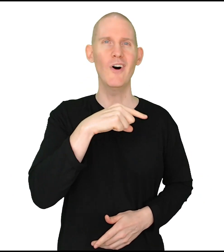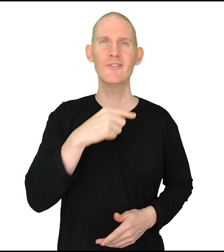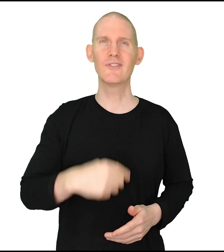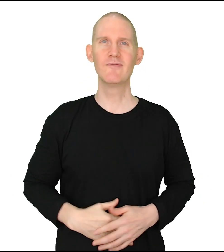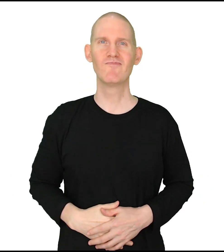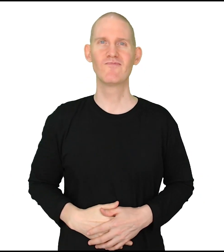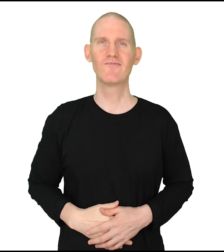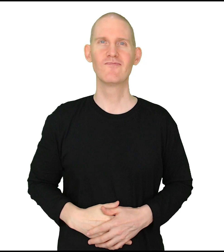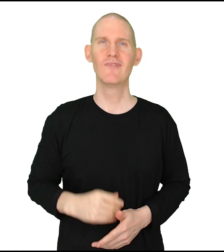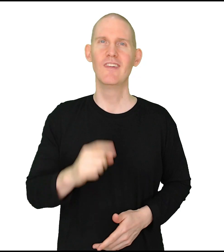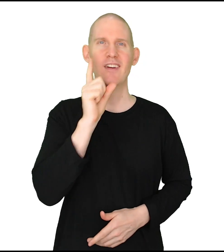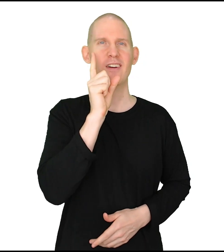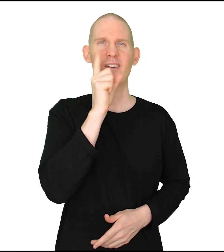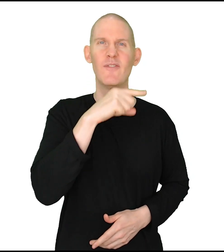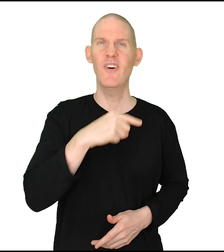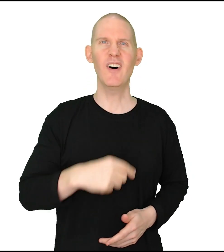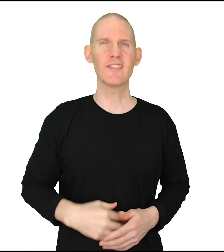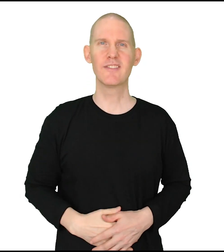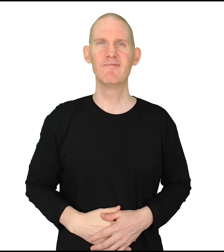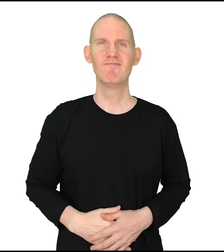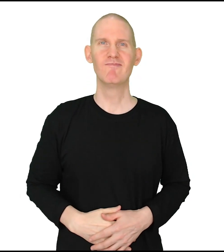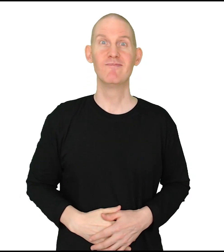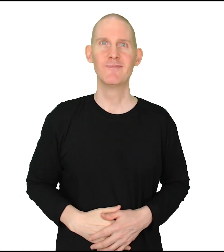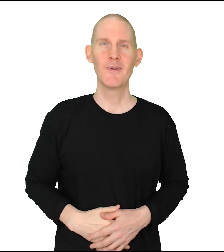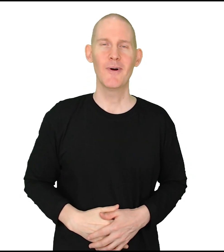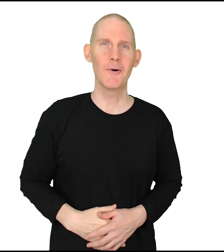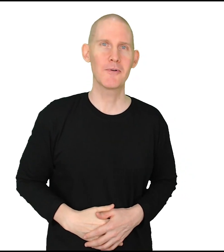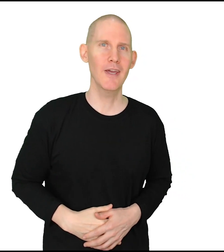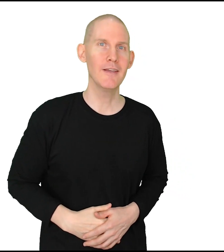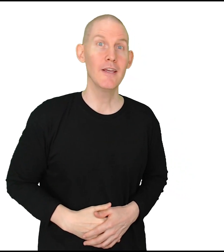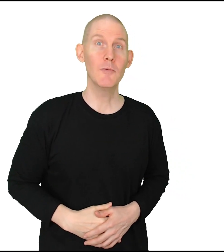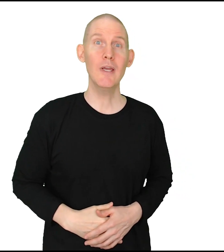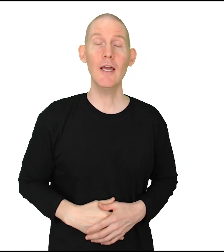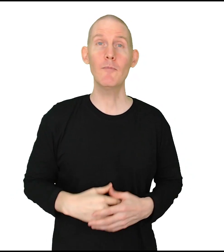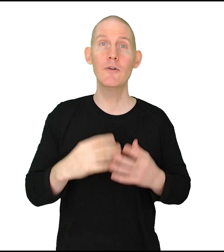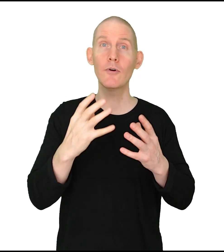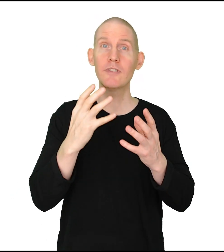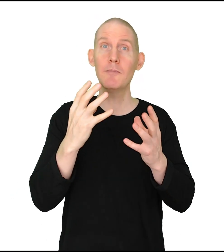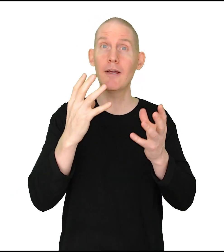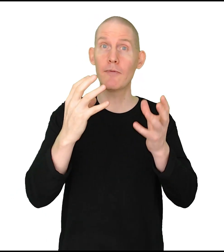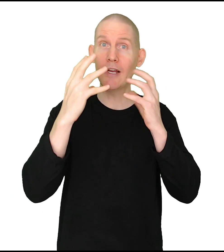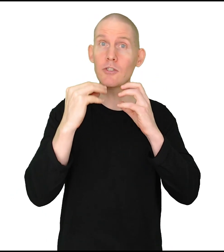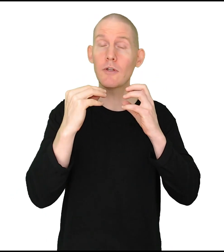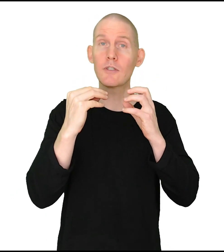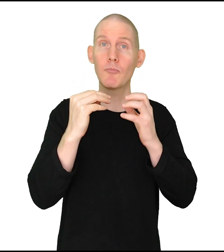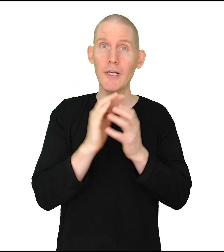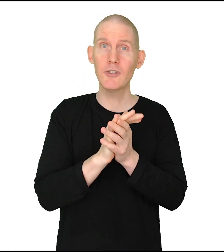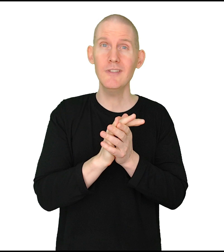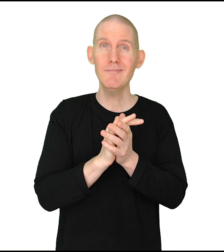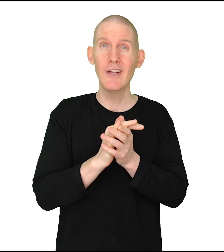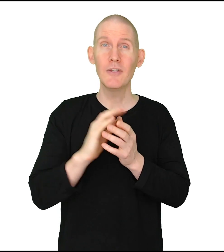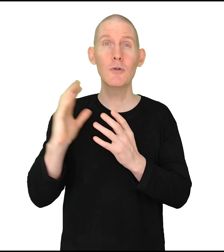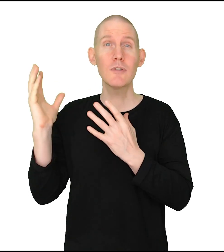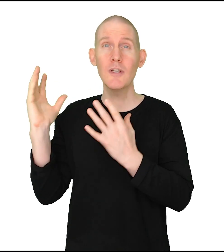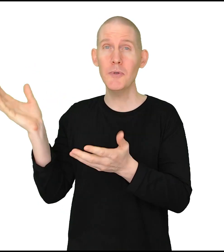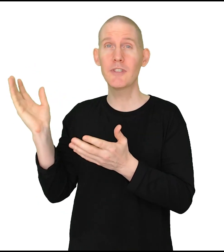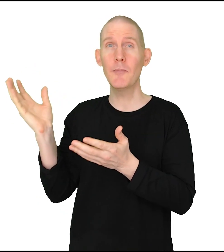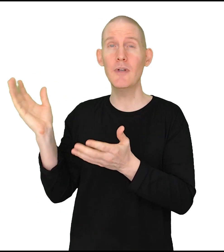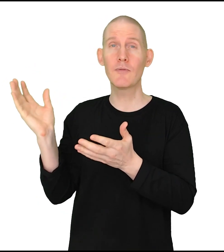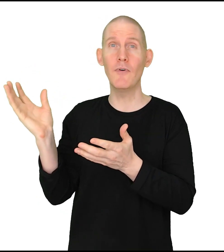False. False. Okay, you may have been noticing my facial expression. Usually when something is false